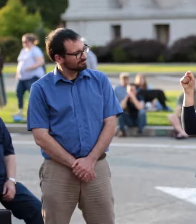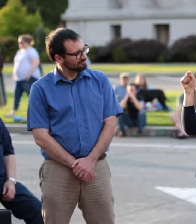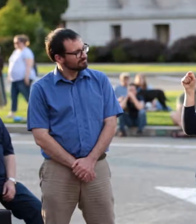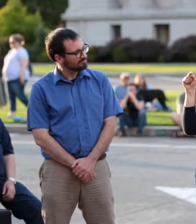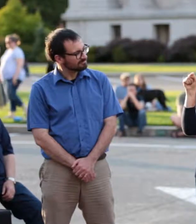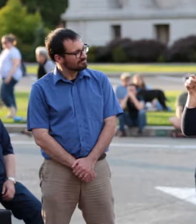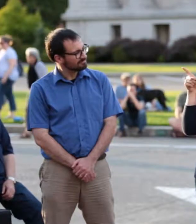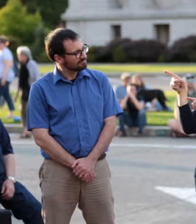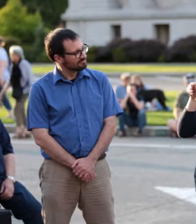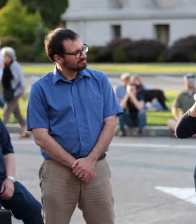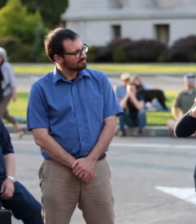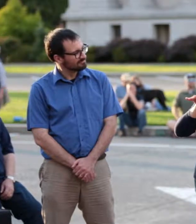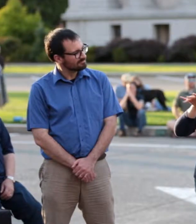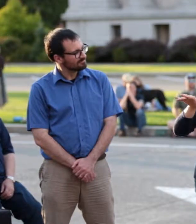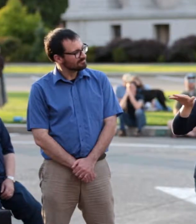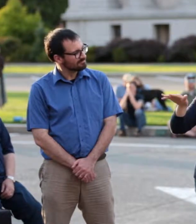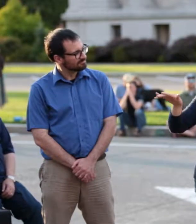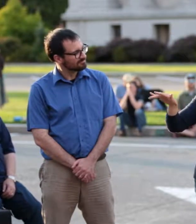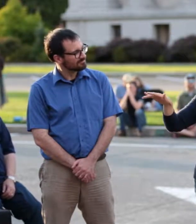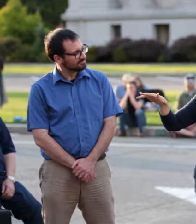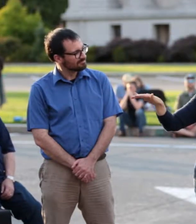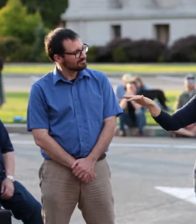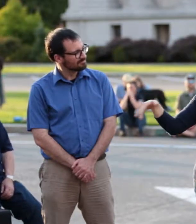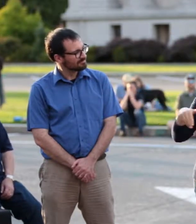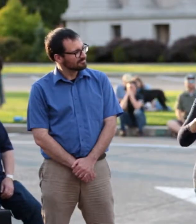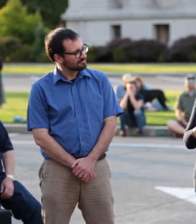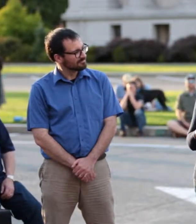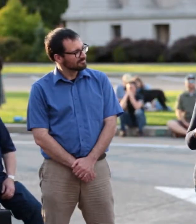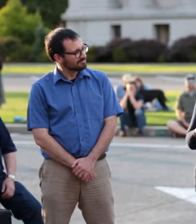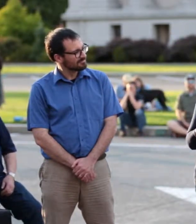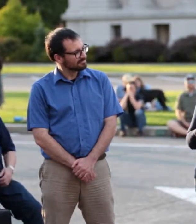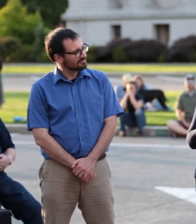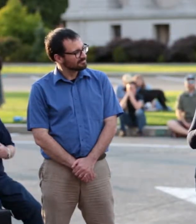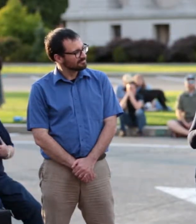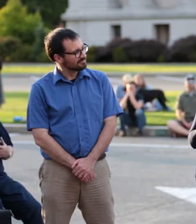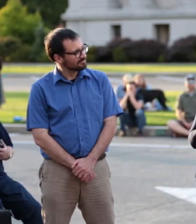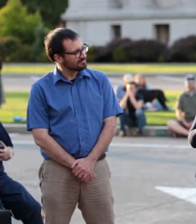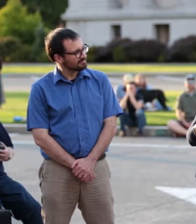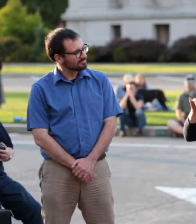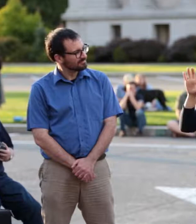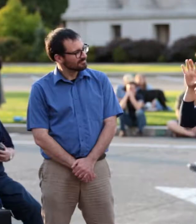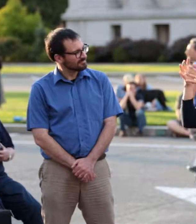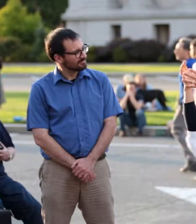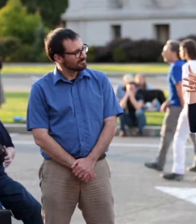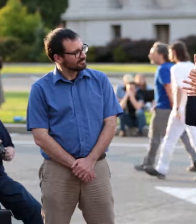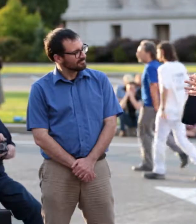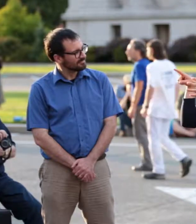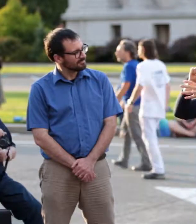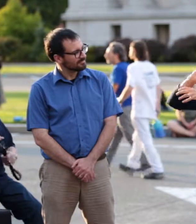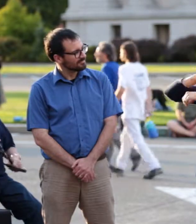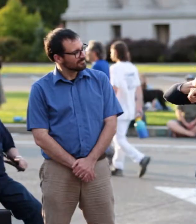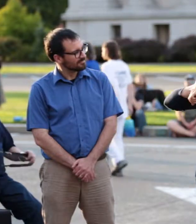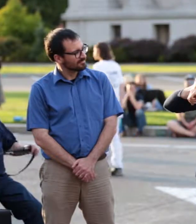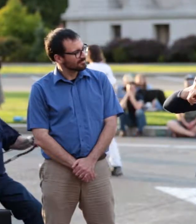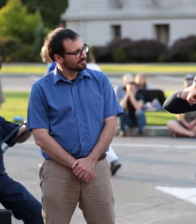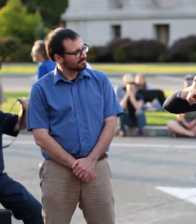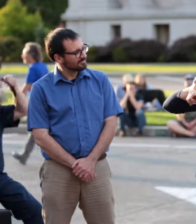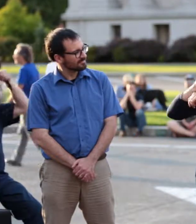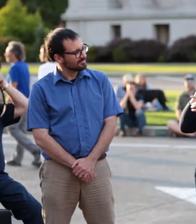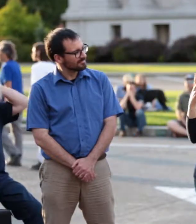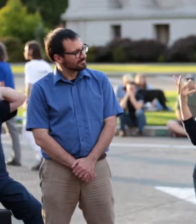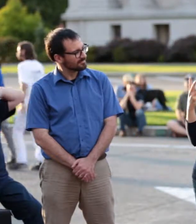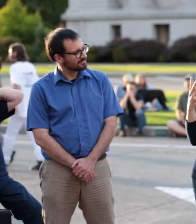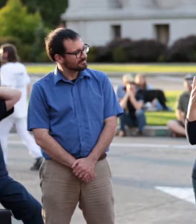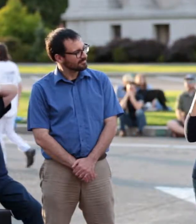use of a mass armed wing of the government built for one purpose: mass deportation. The president has